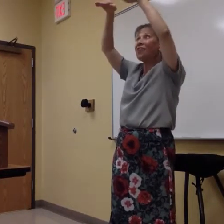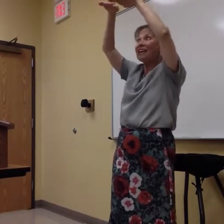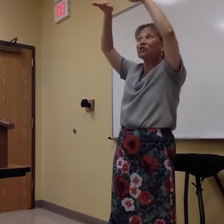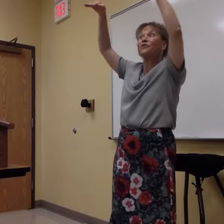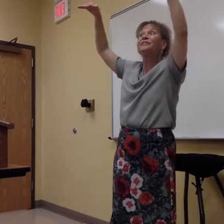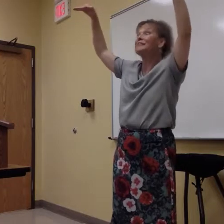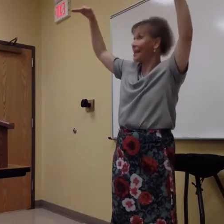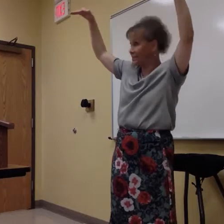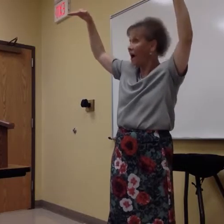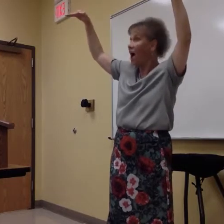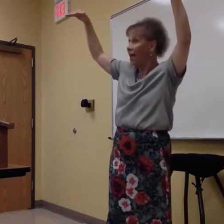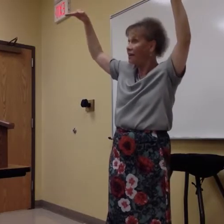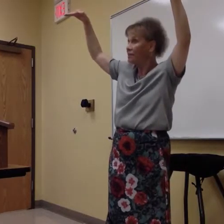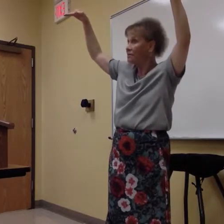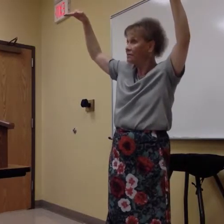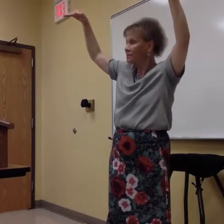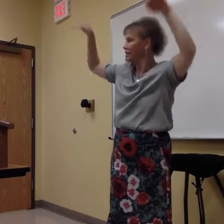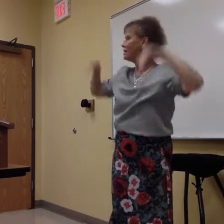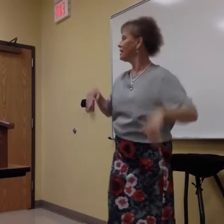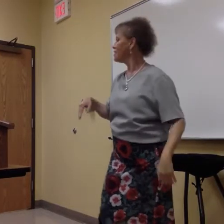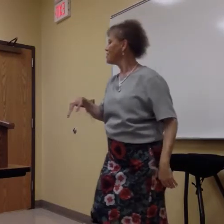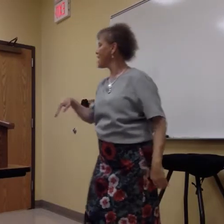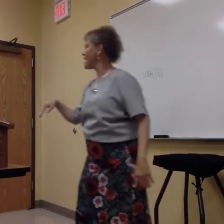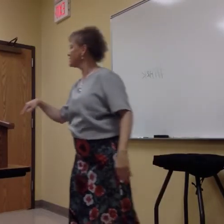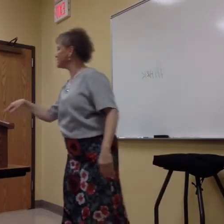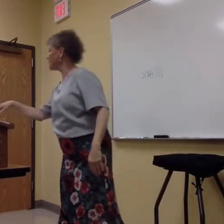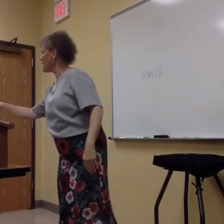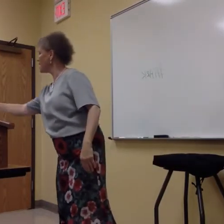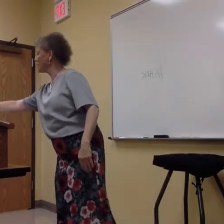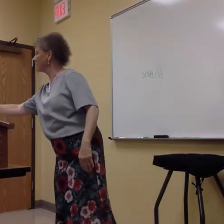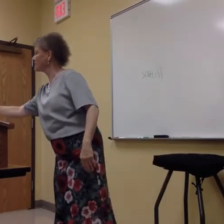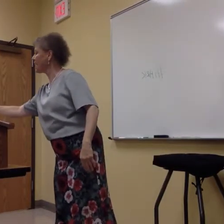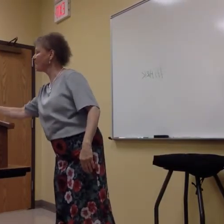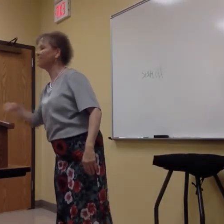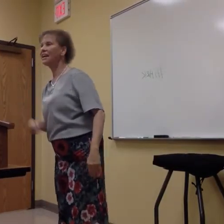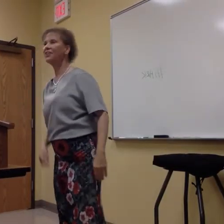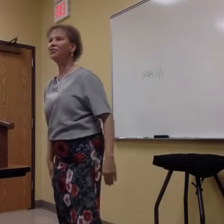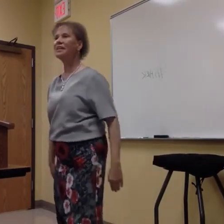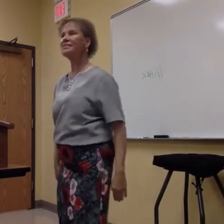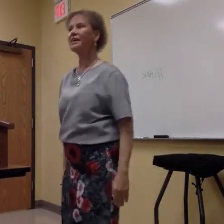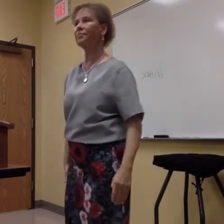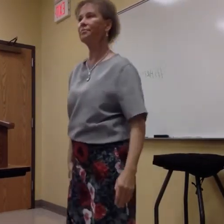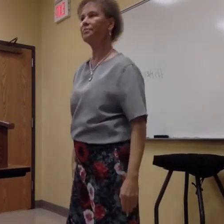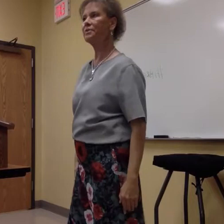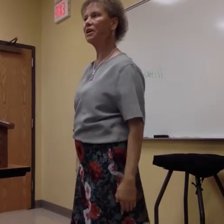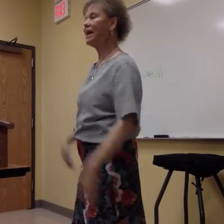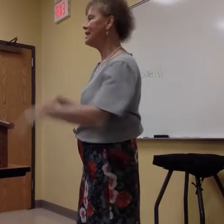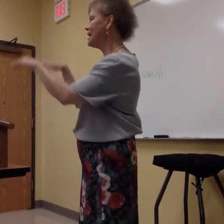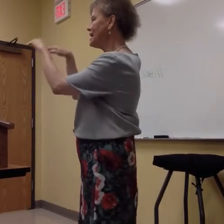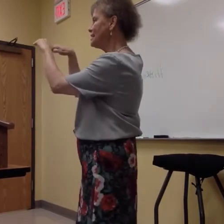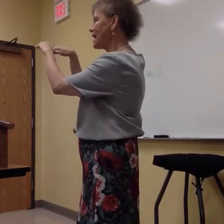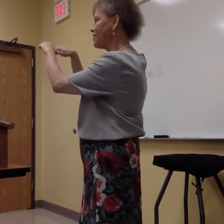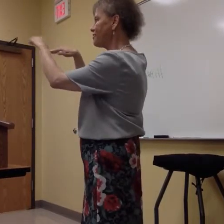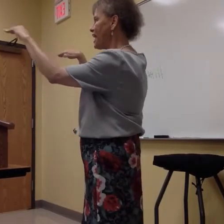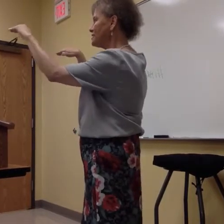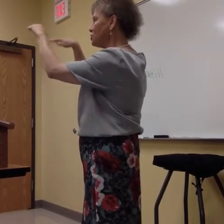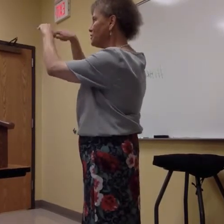flat surface that is high. That, the sign that's underneath him, all right, he's got flat surface,